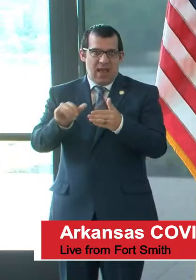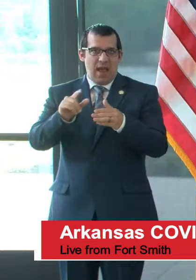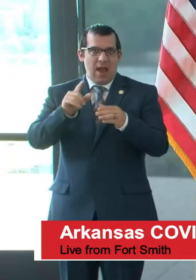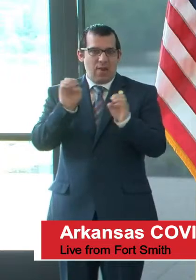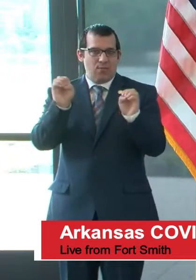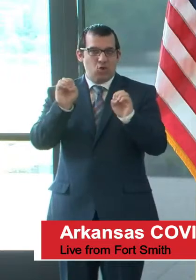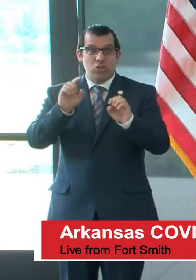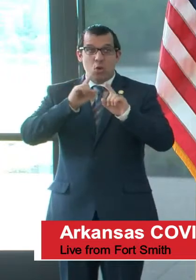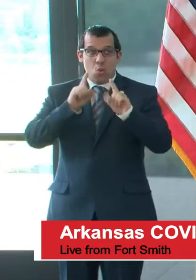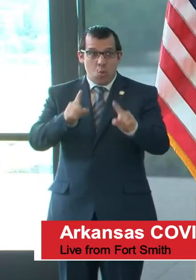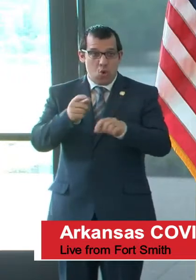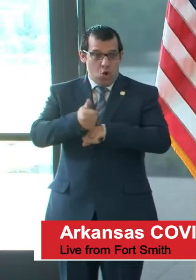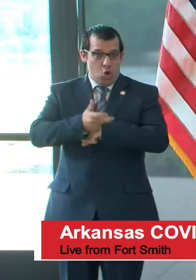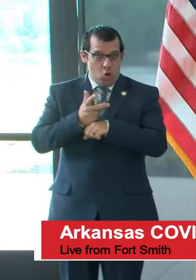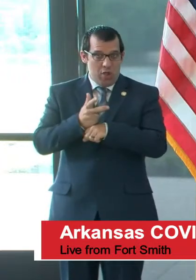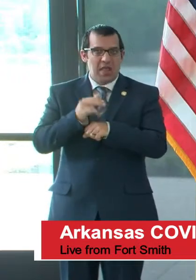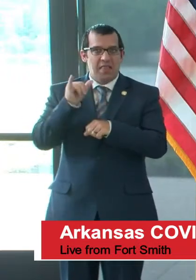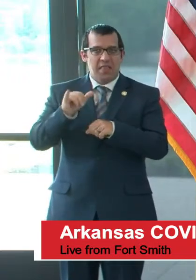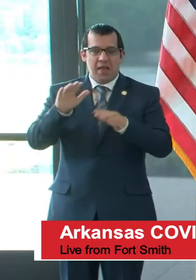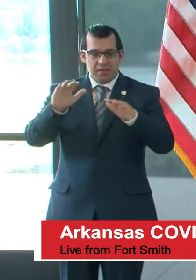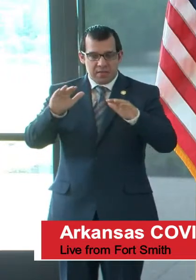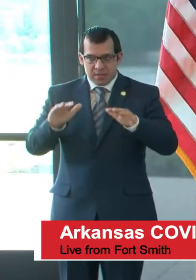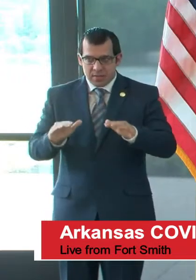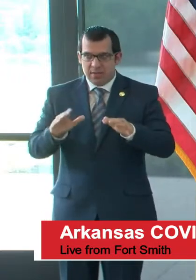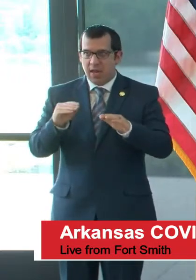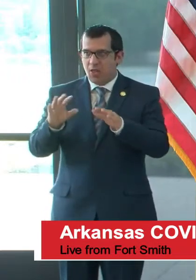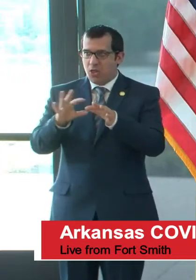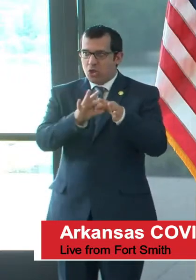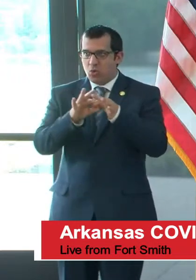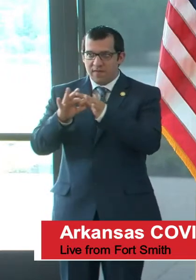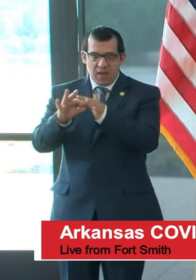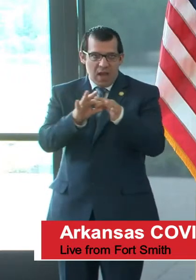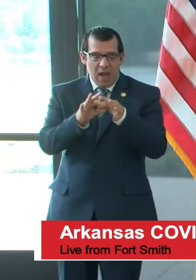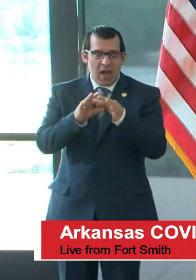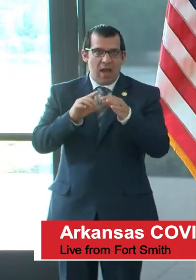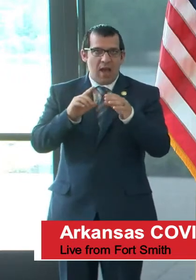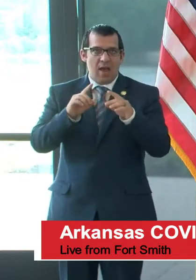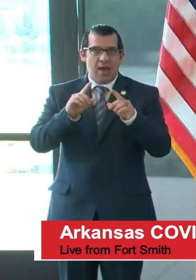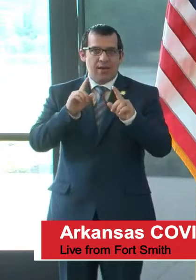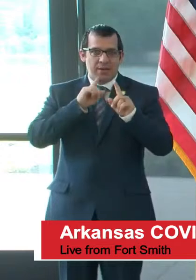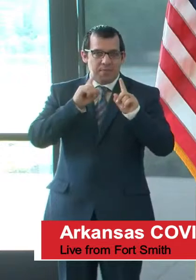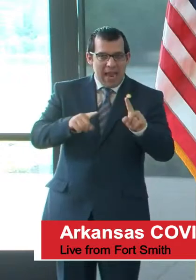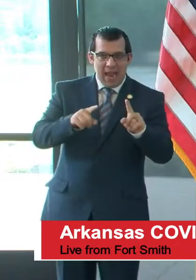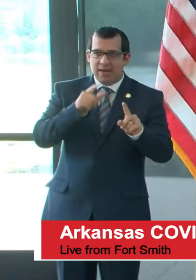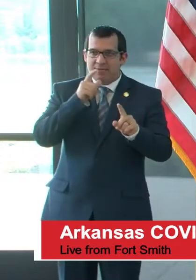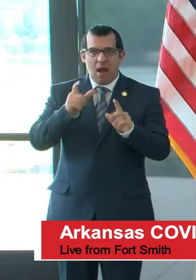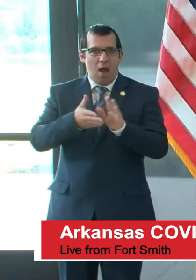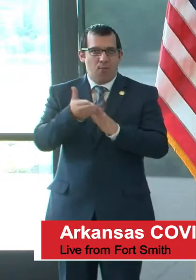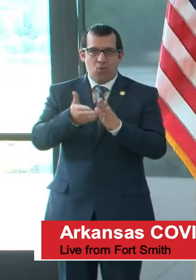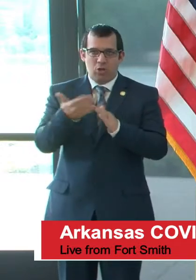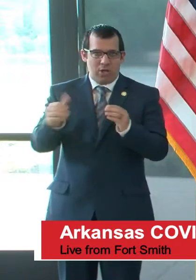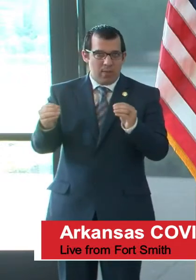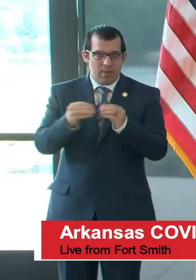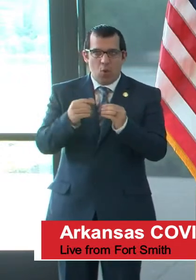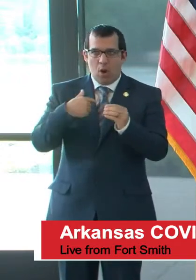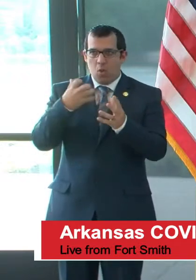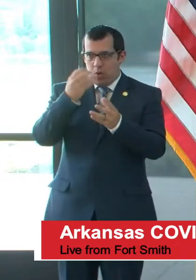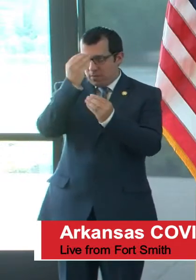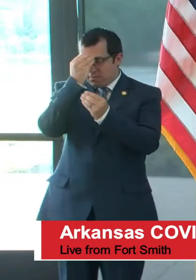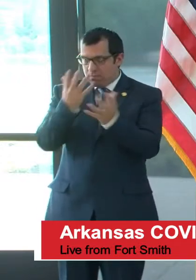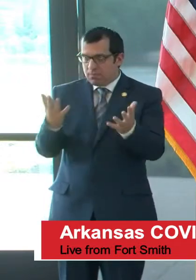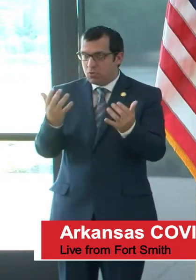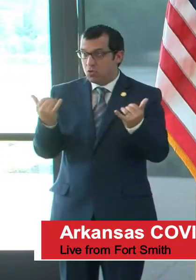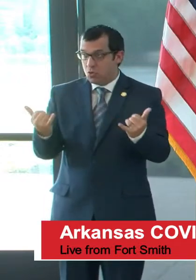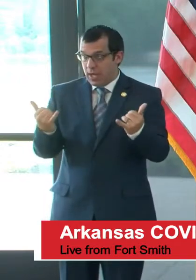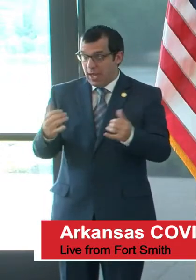early. It has subsided and the unified command is no longer operational, and I wanted to make note of that